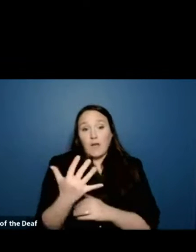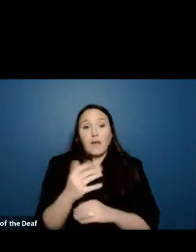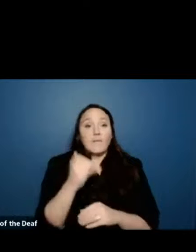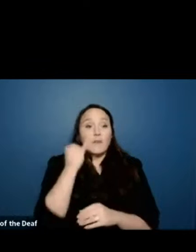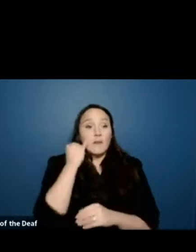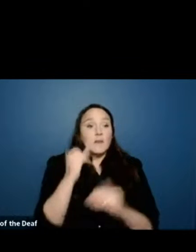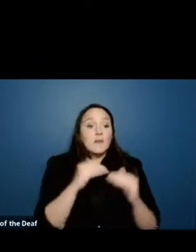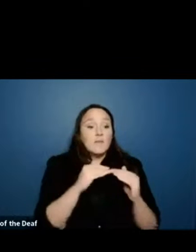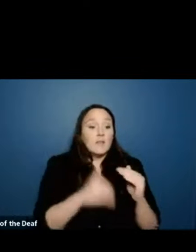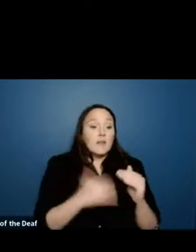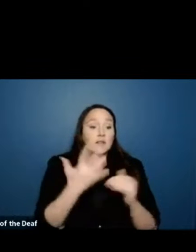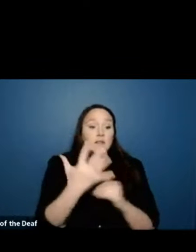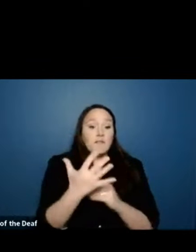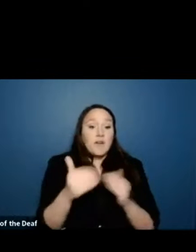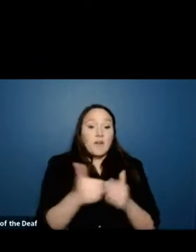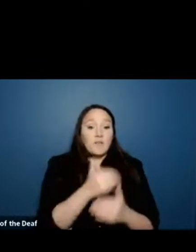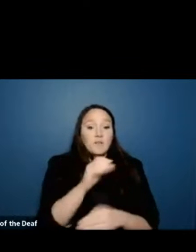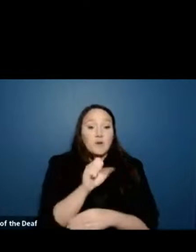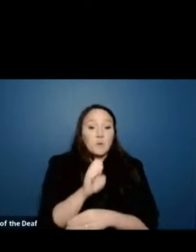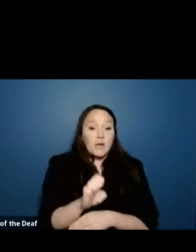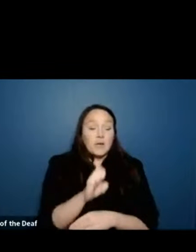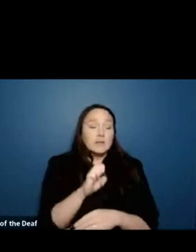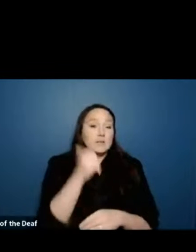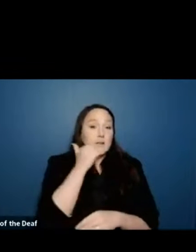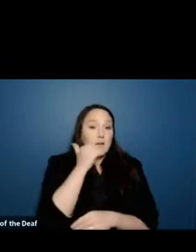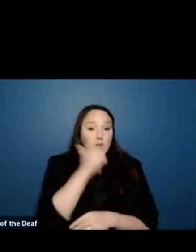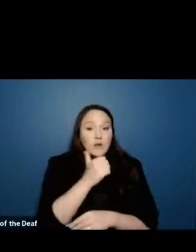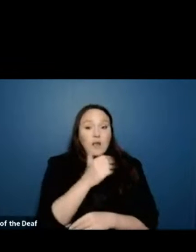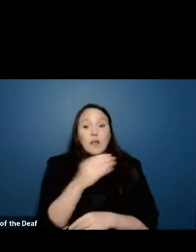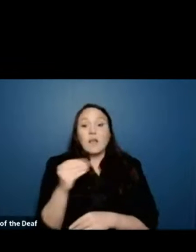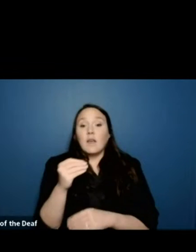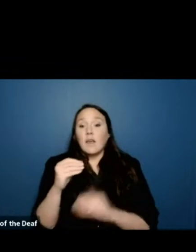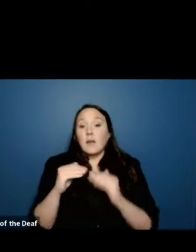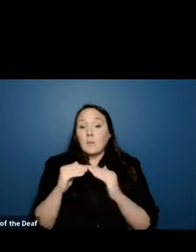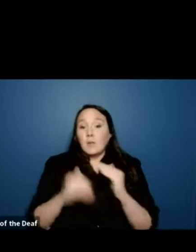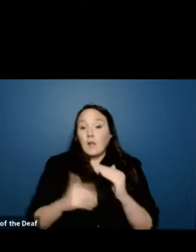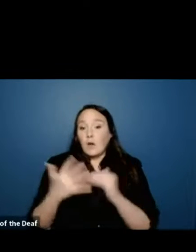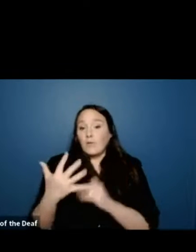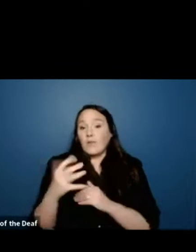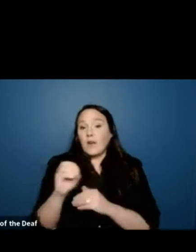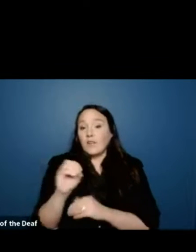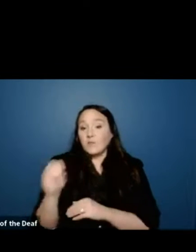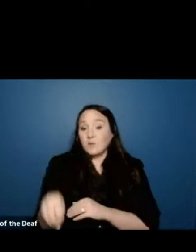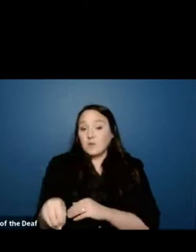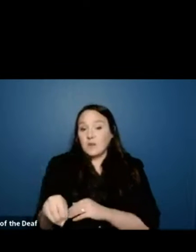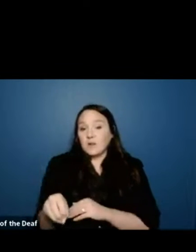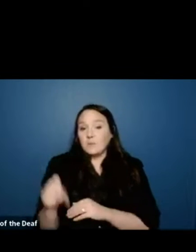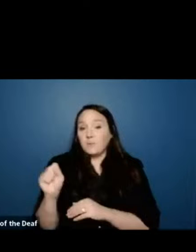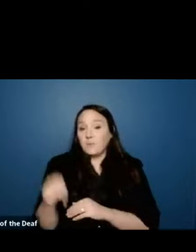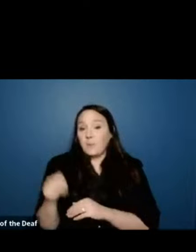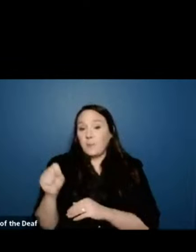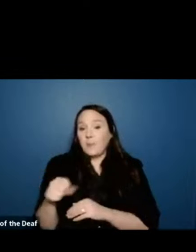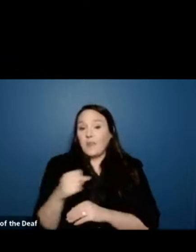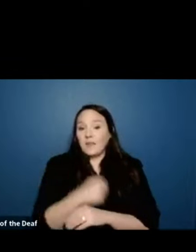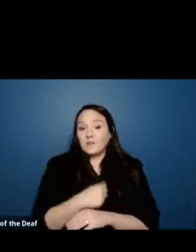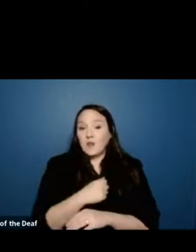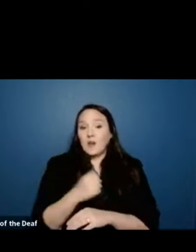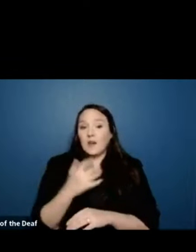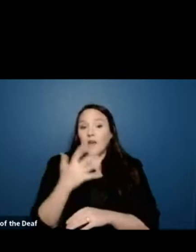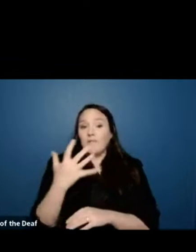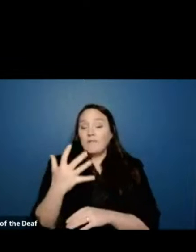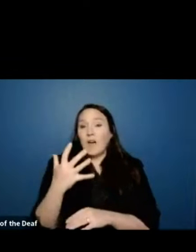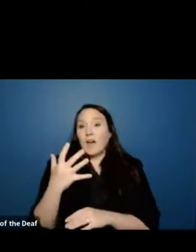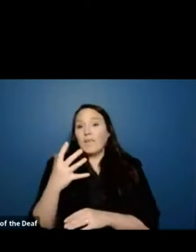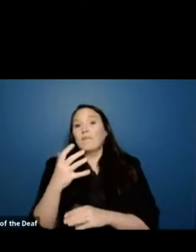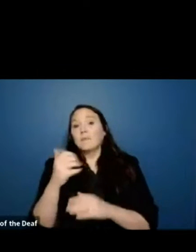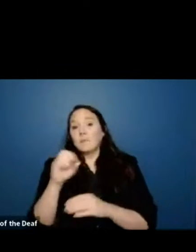and below 5%. 5. Yes. Yes, sorry, I didn't say the rest of it. 5 per 100,000,